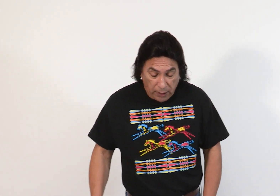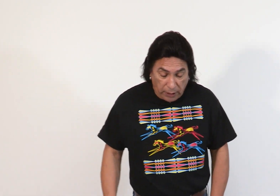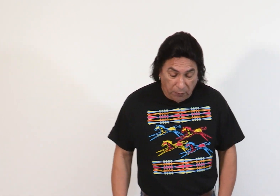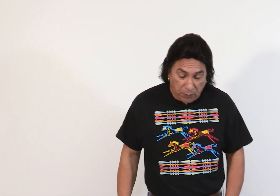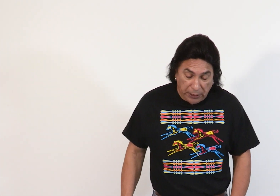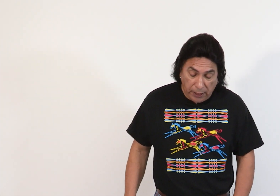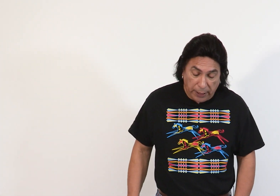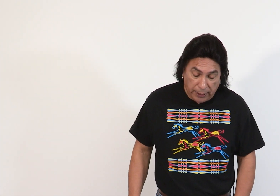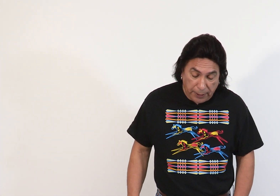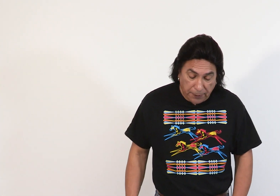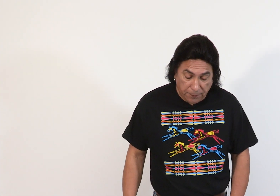It would be like,